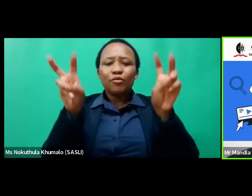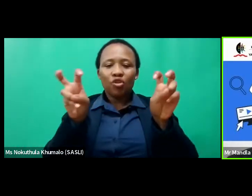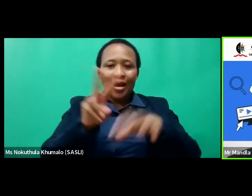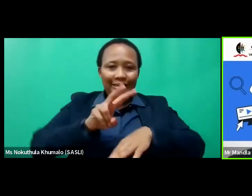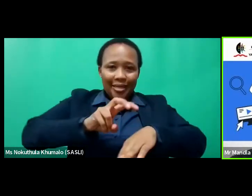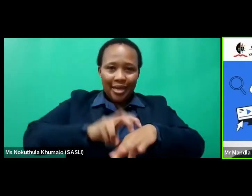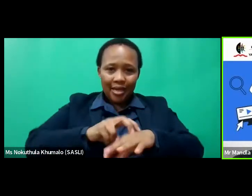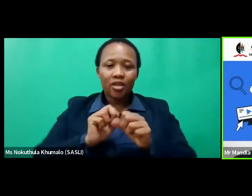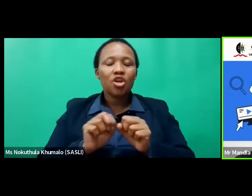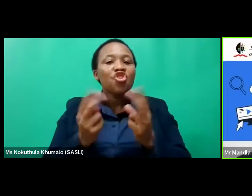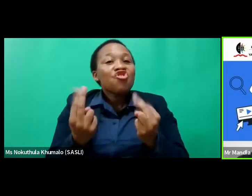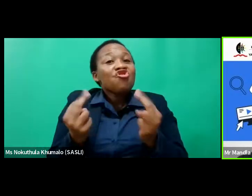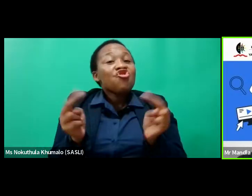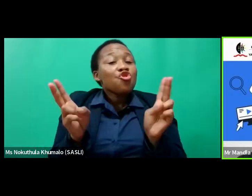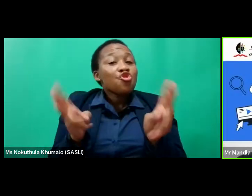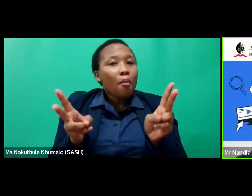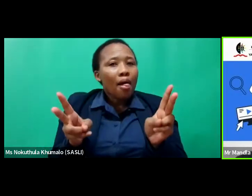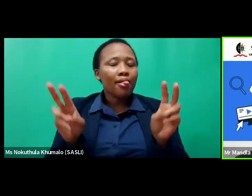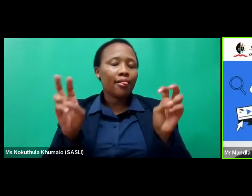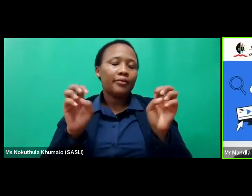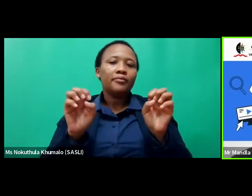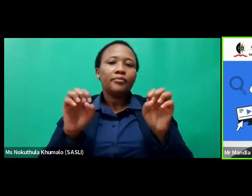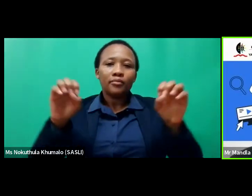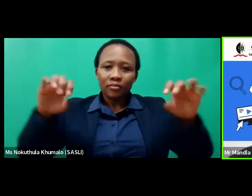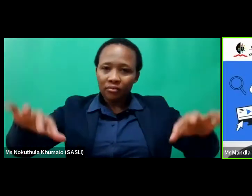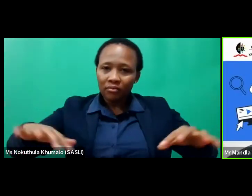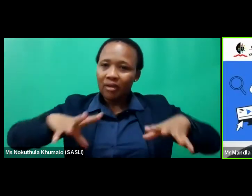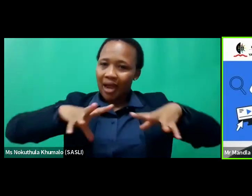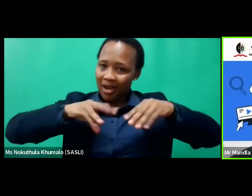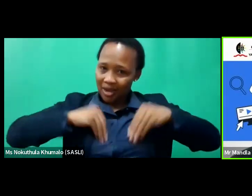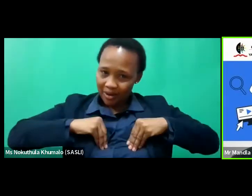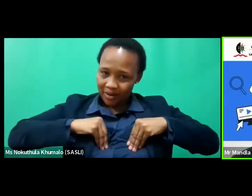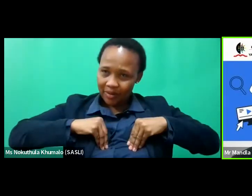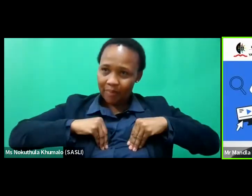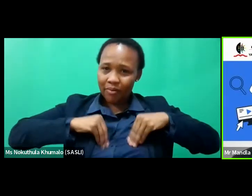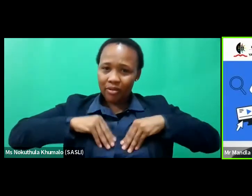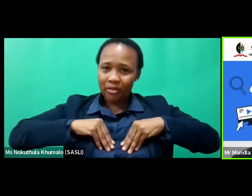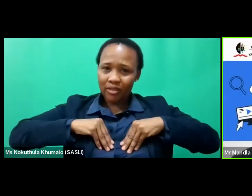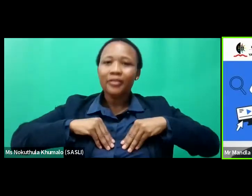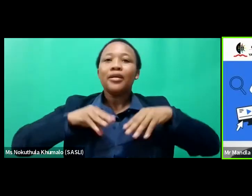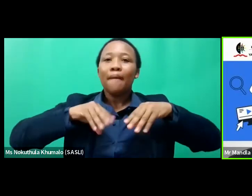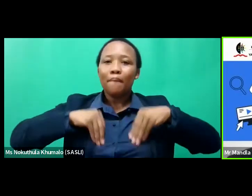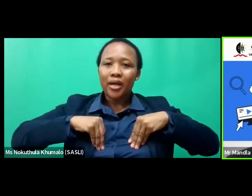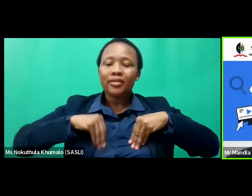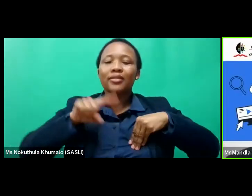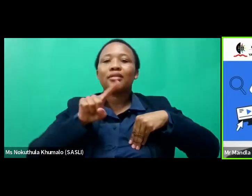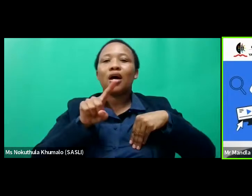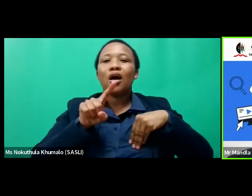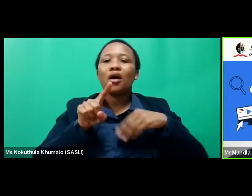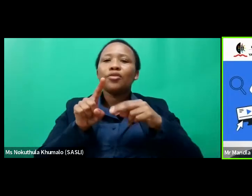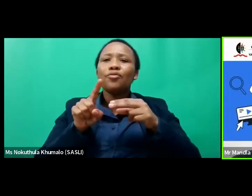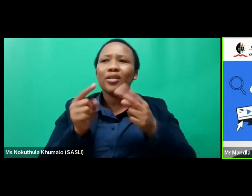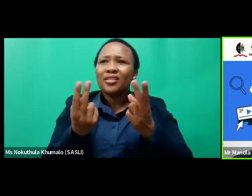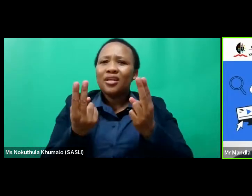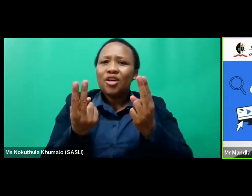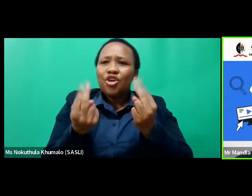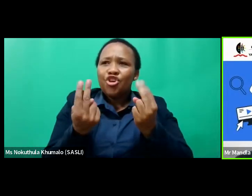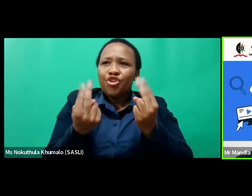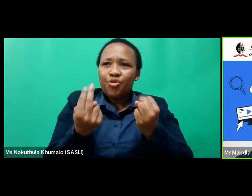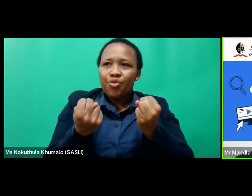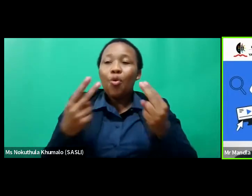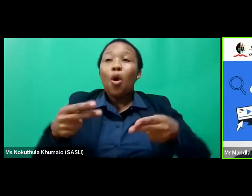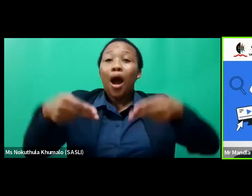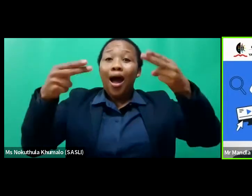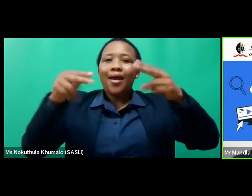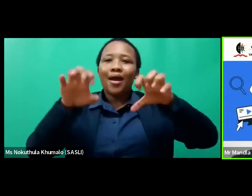a post-pandemic inclusive higher education landscape. We know for sure that the year 2020